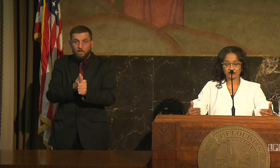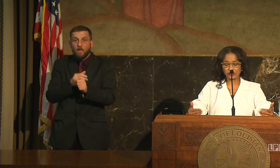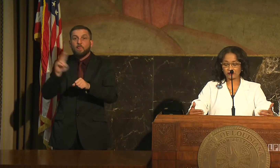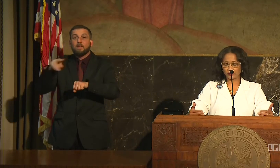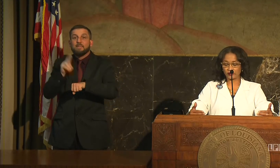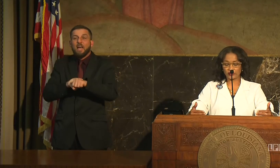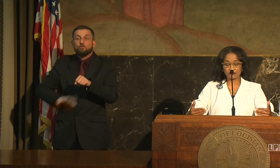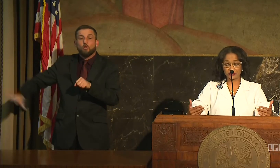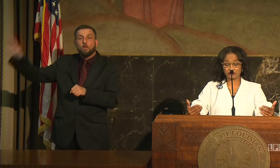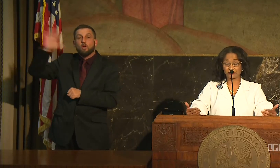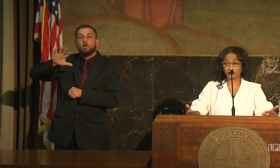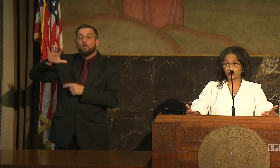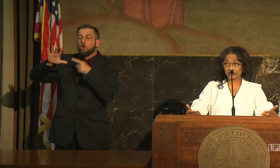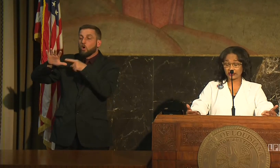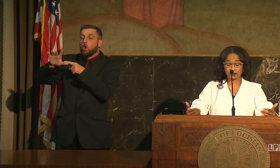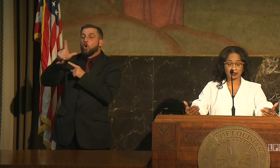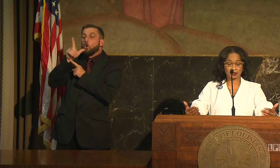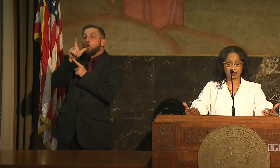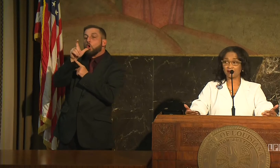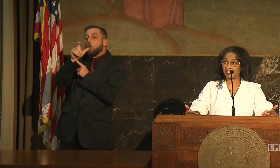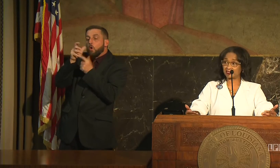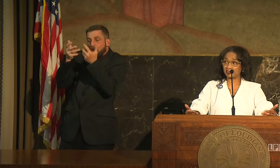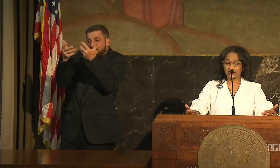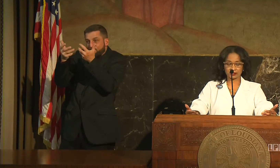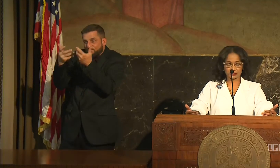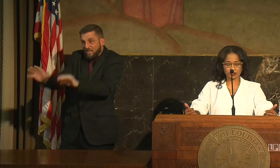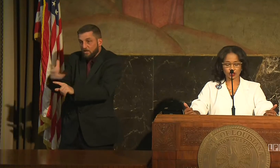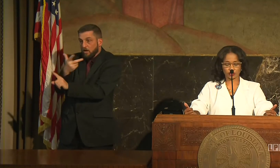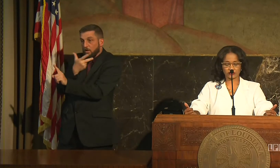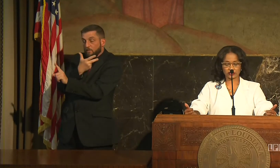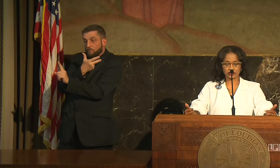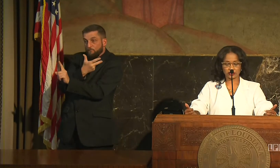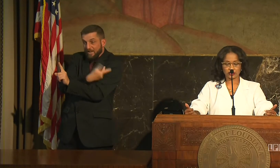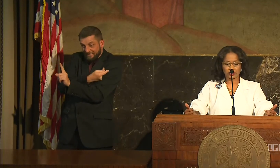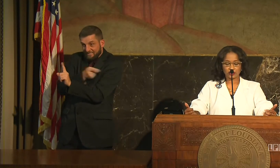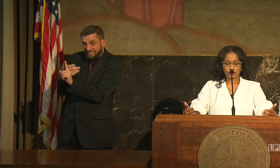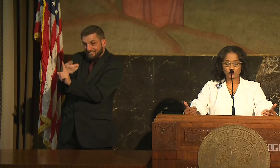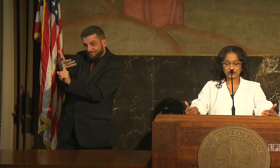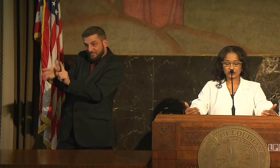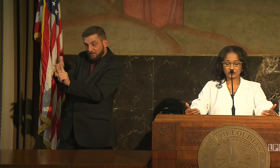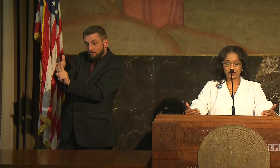Nationally, of people who have been fully vaccinated against COVID,